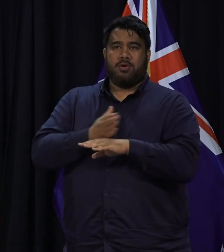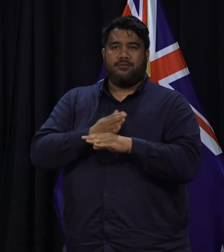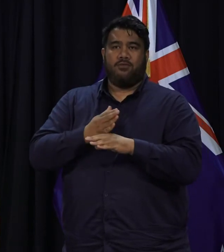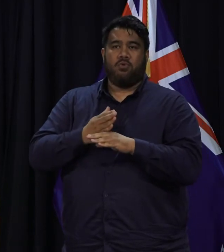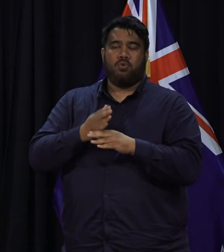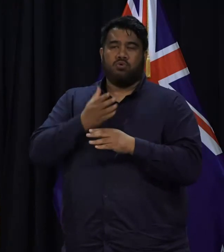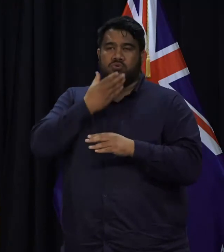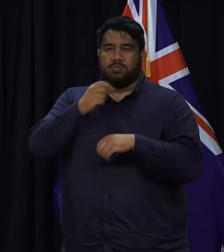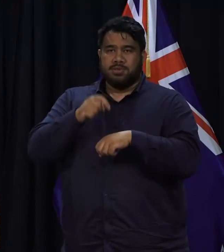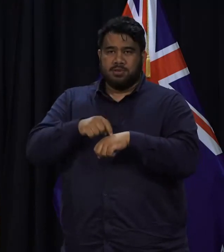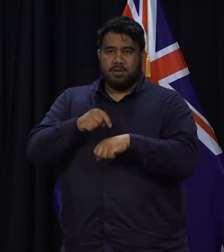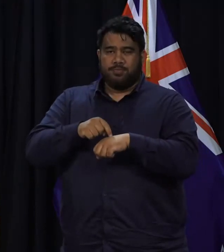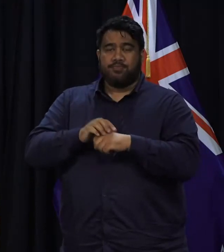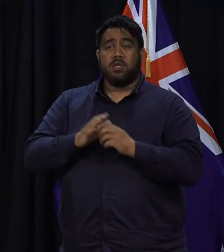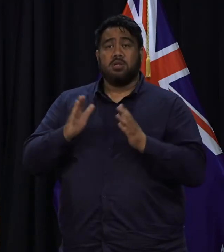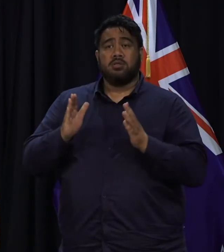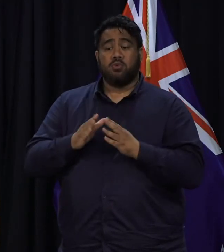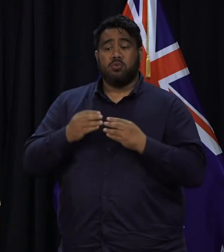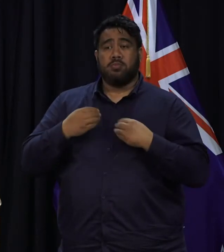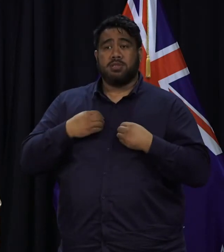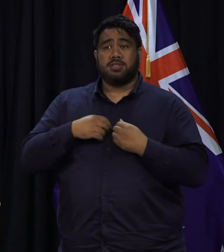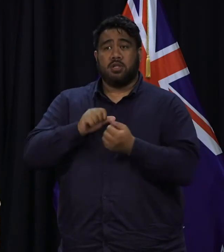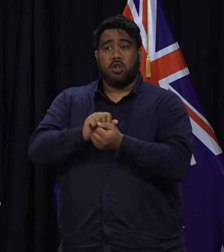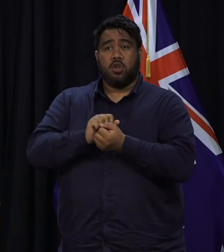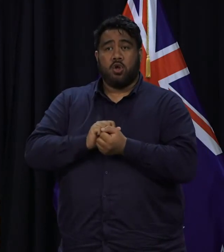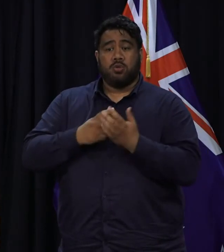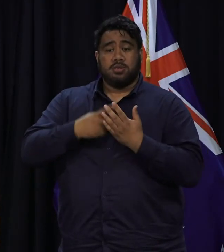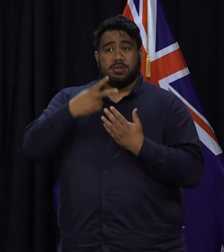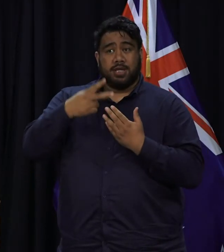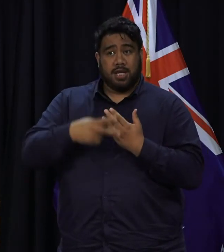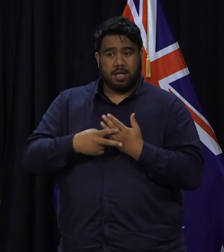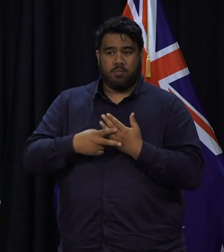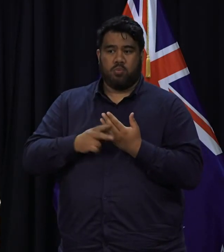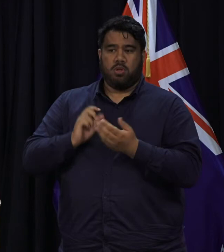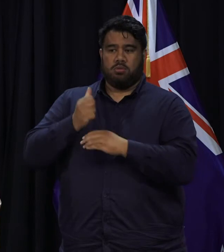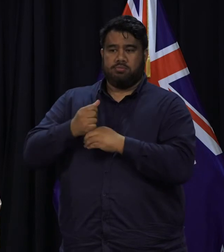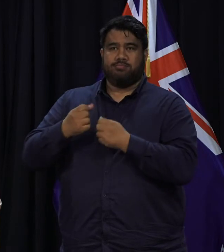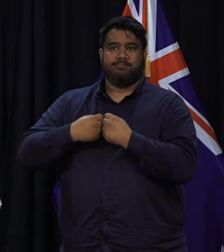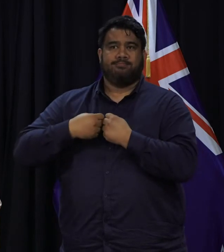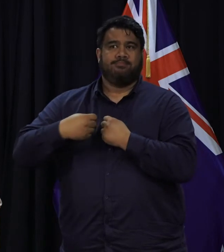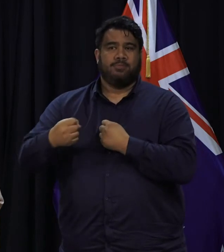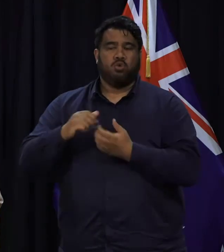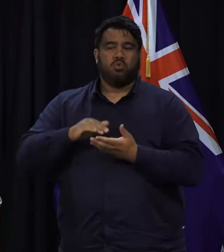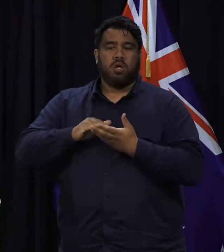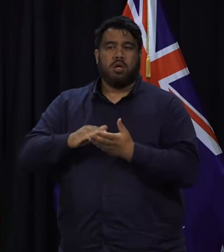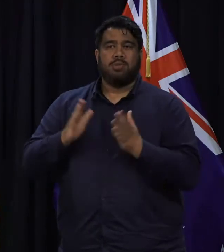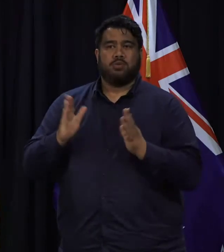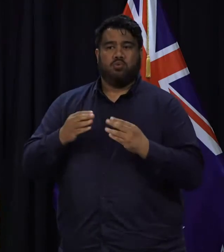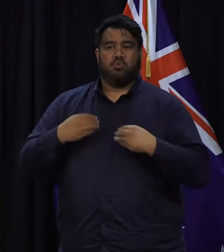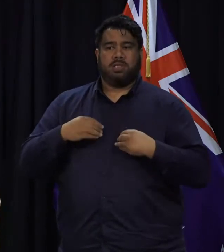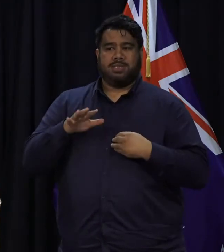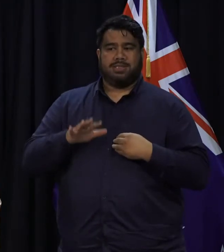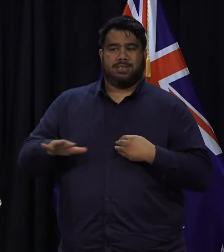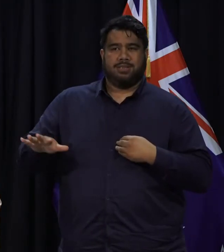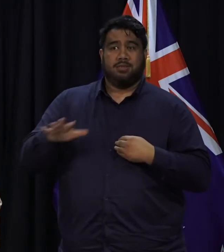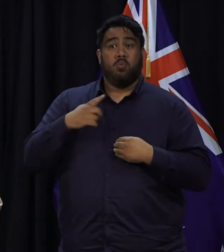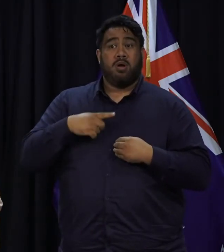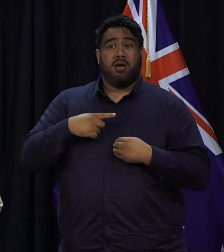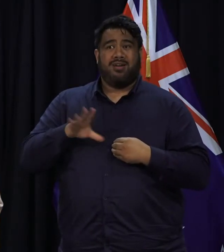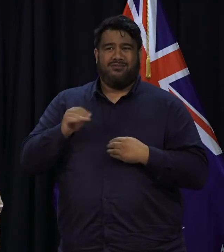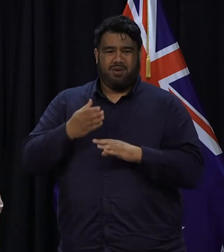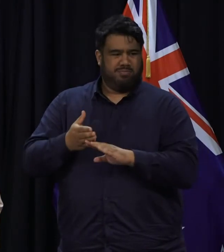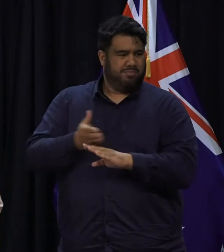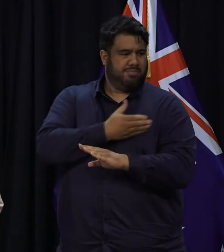business loan scheme to provide an interest-free line of support to our small businesses to assist them weather the economic impact from